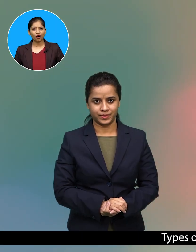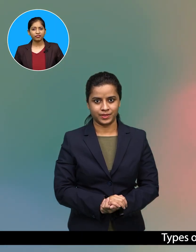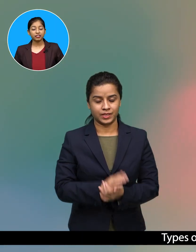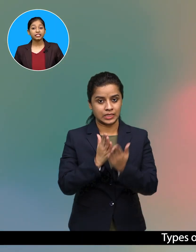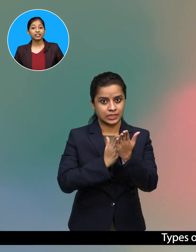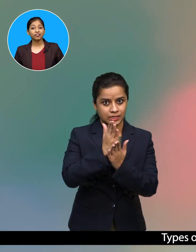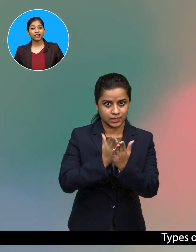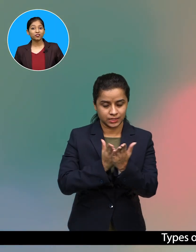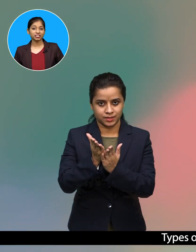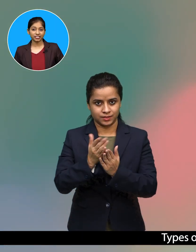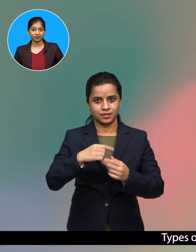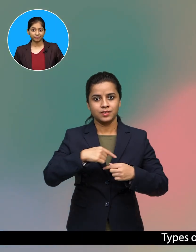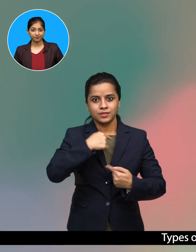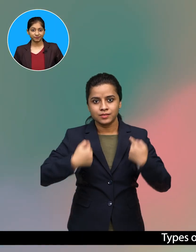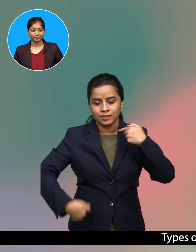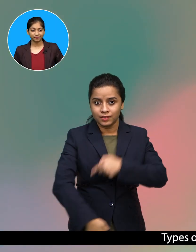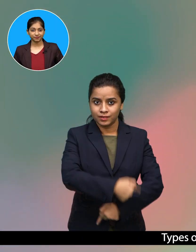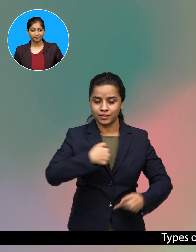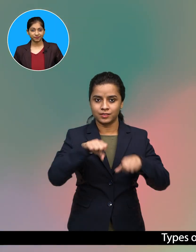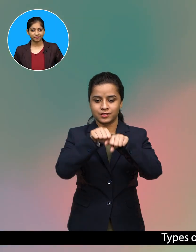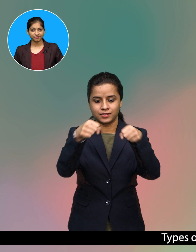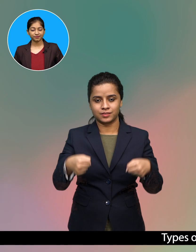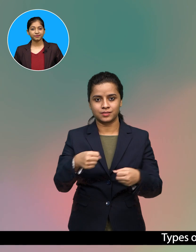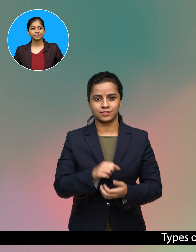Types of circulatory system.